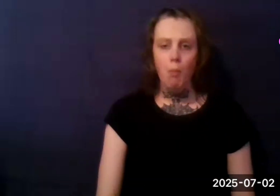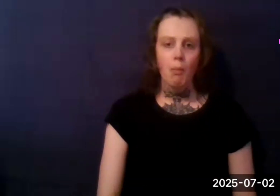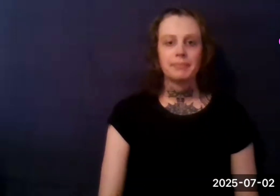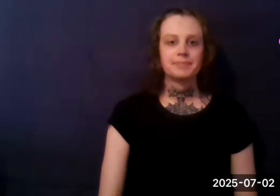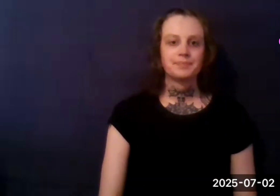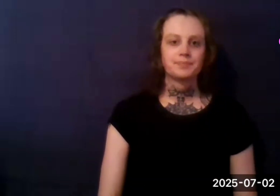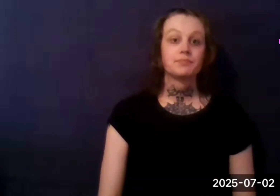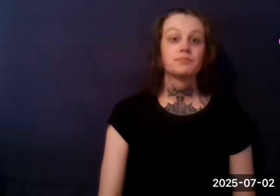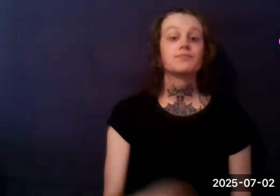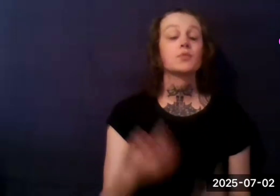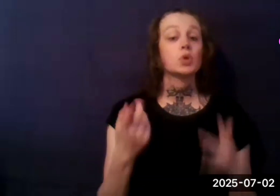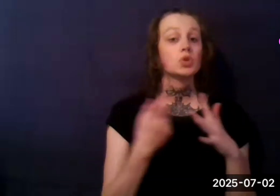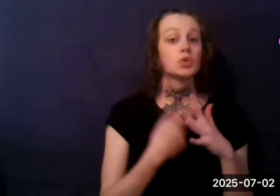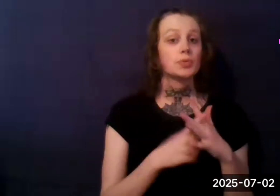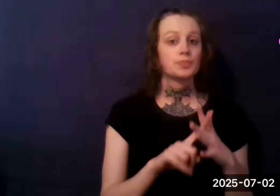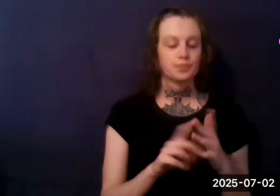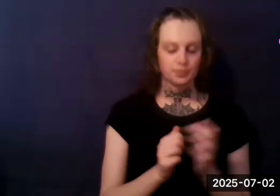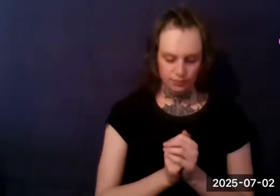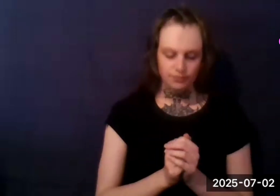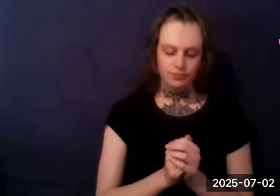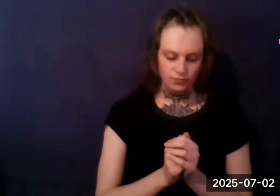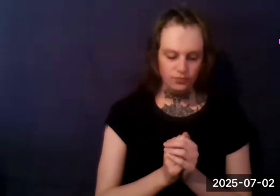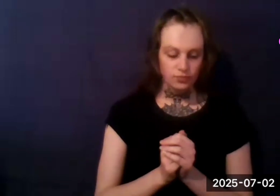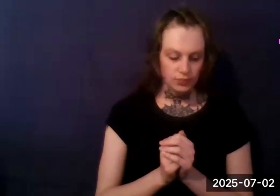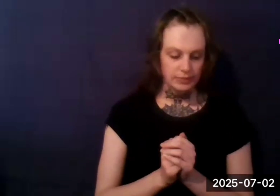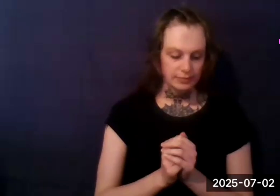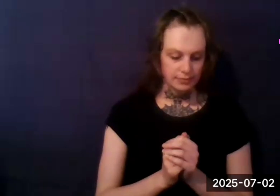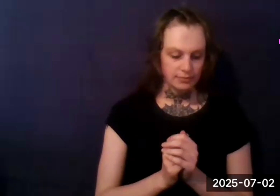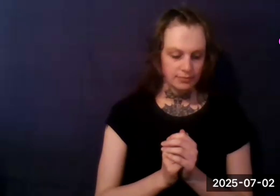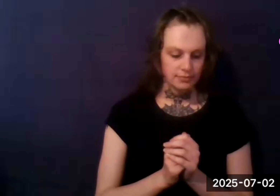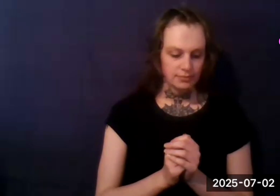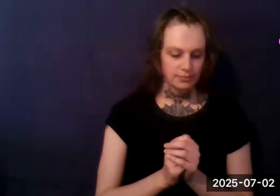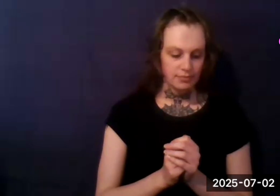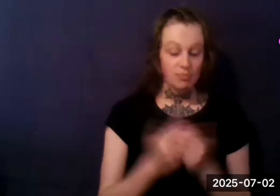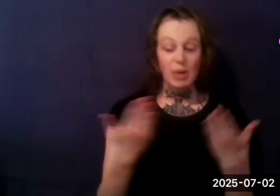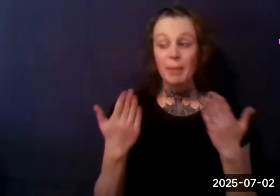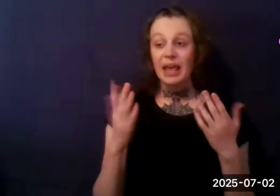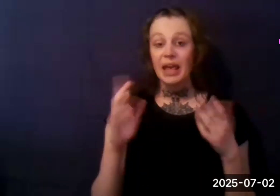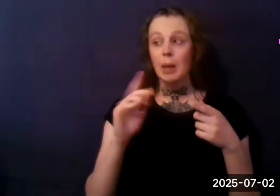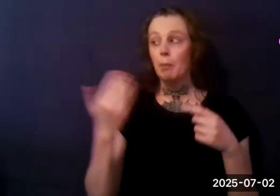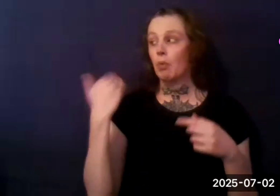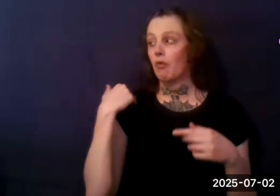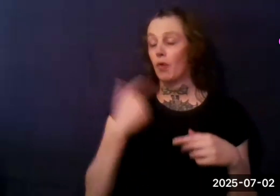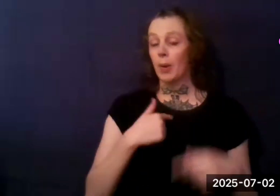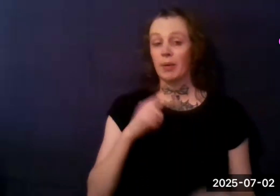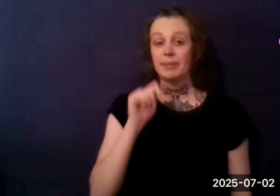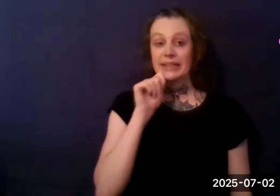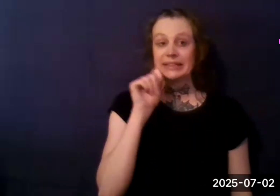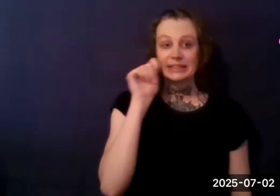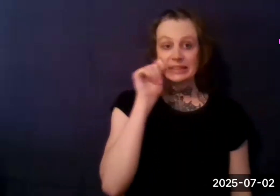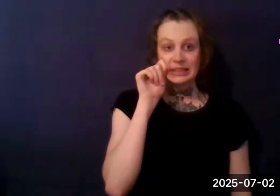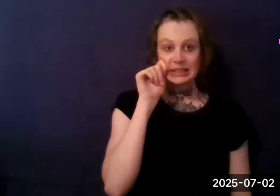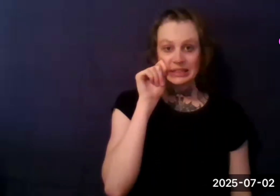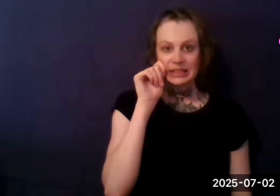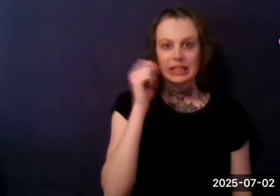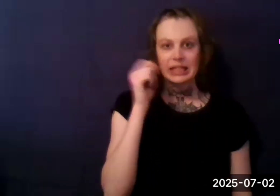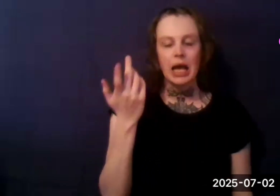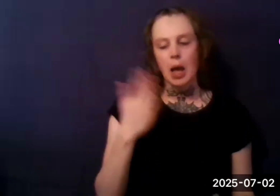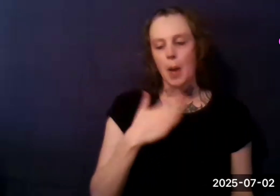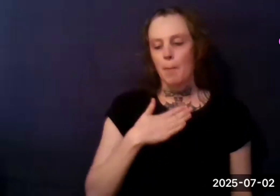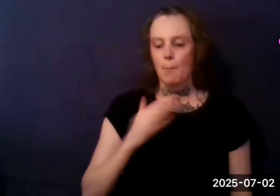So to start off, like I always say, like despite what I would have said as a teenager, I had a pretty like normal, nice